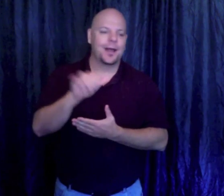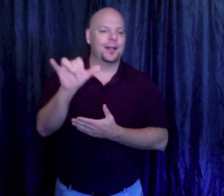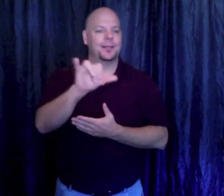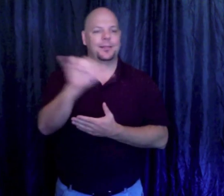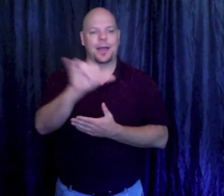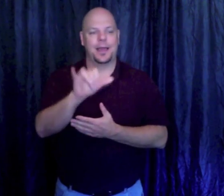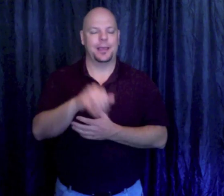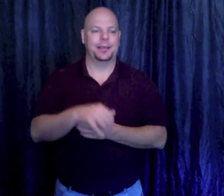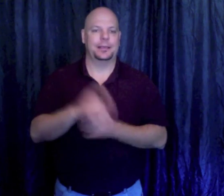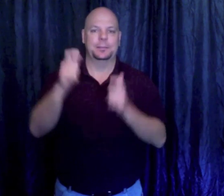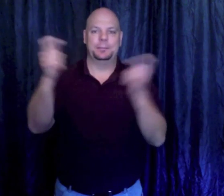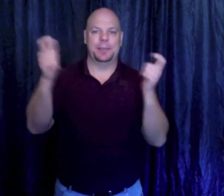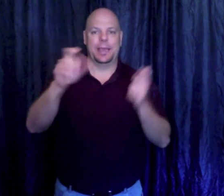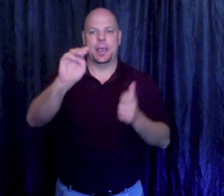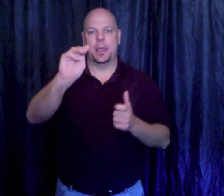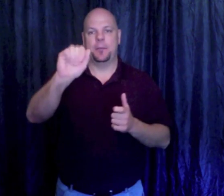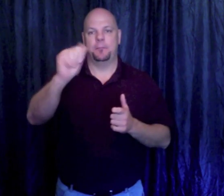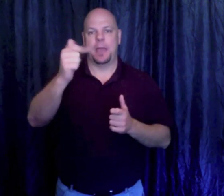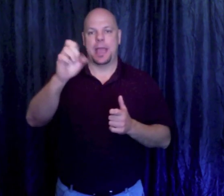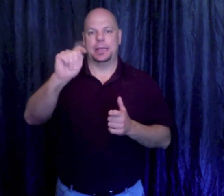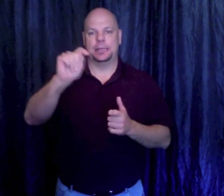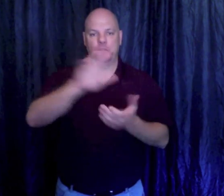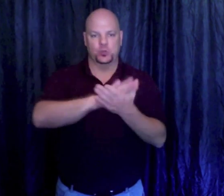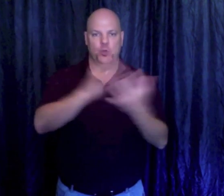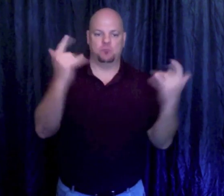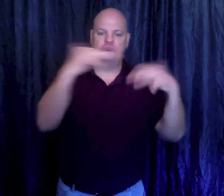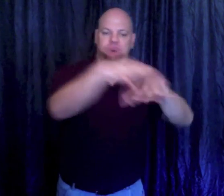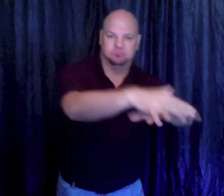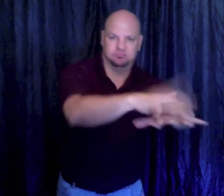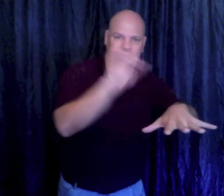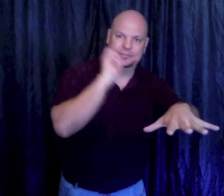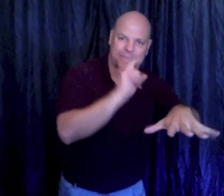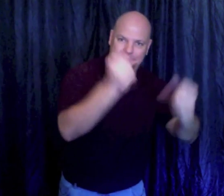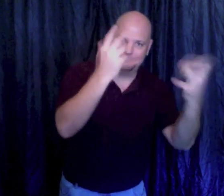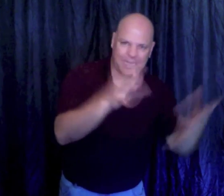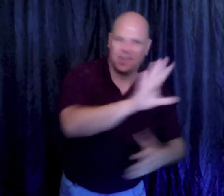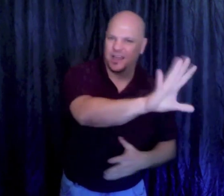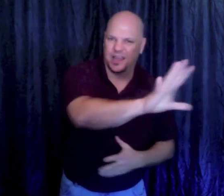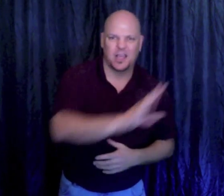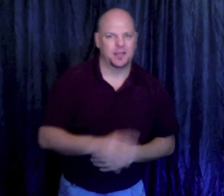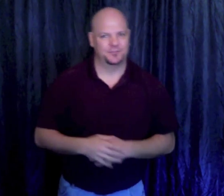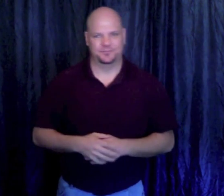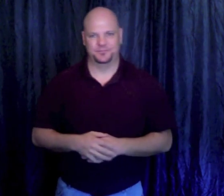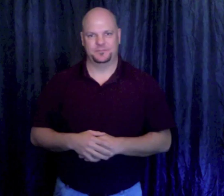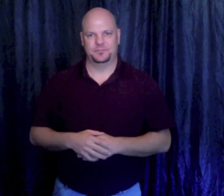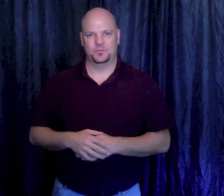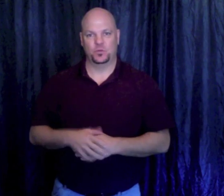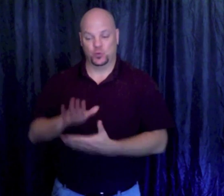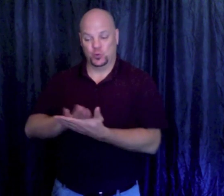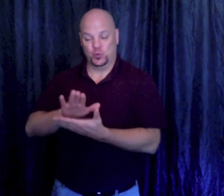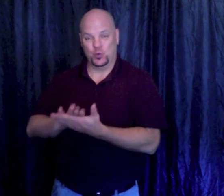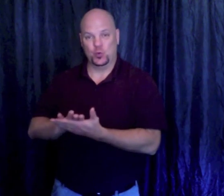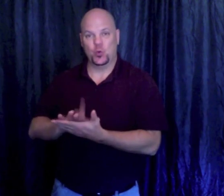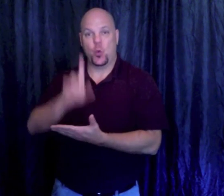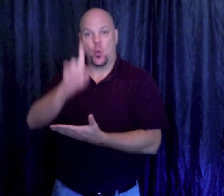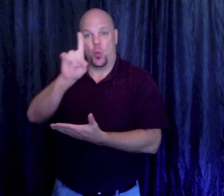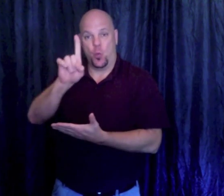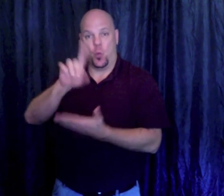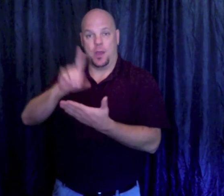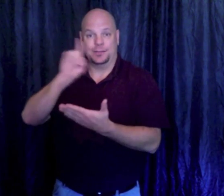a magnet school where a bunch of deaf students are at one school. It's this student's her neighborhood school, and